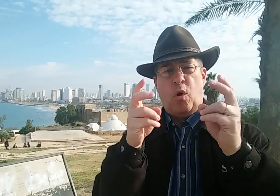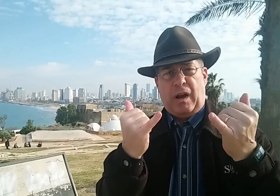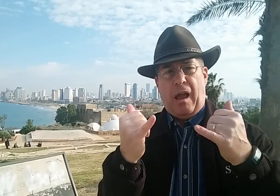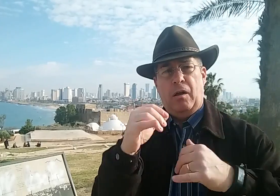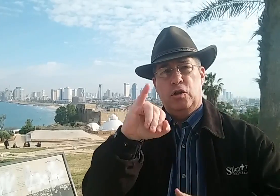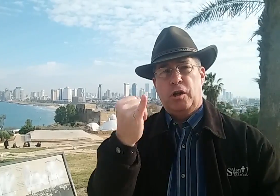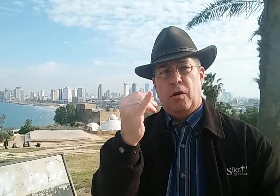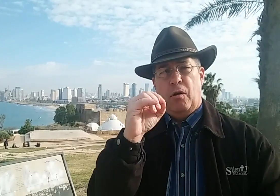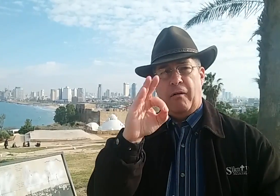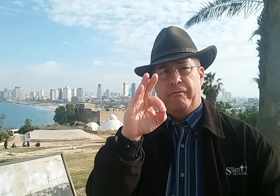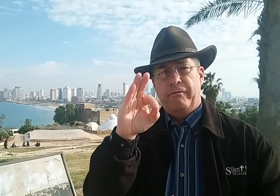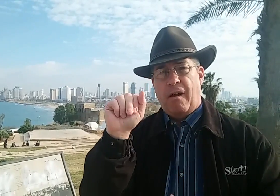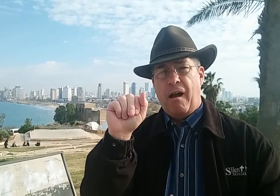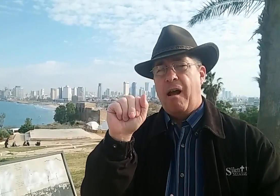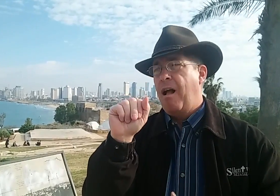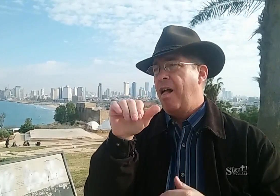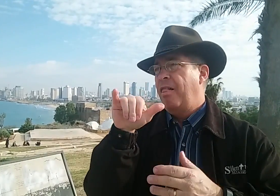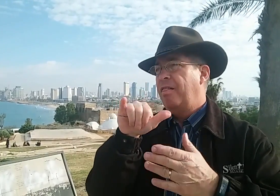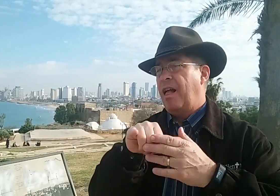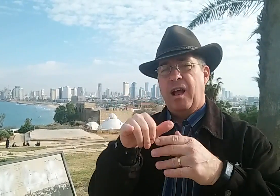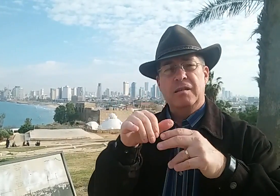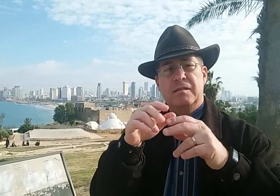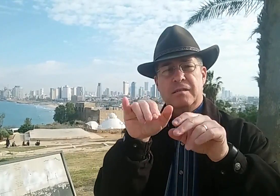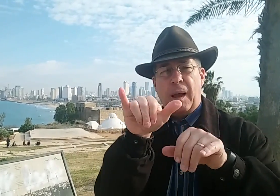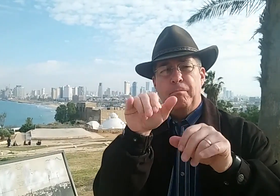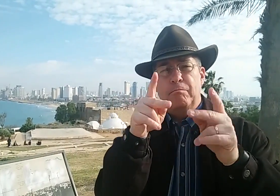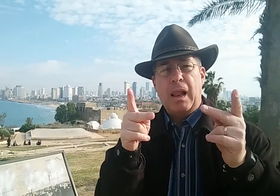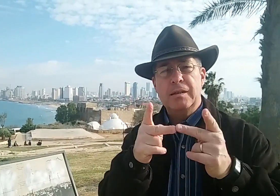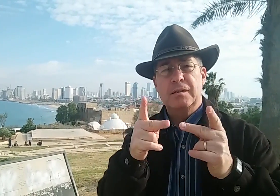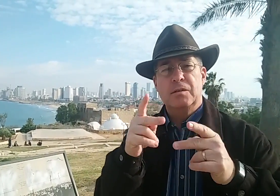we're in Joppa. It's called Joppa.